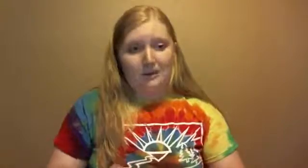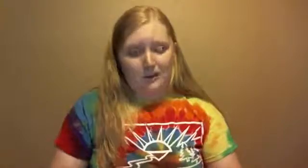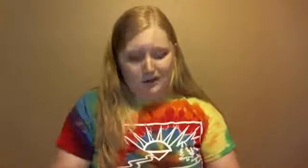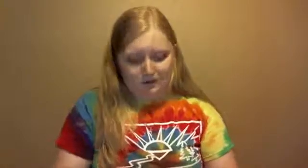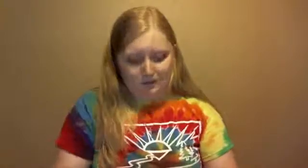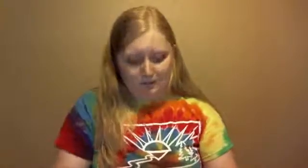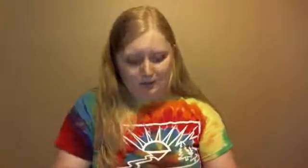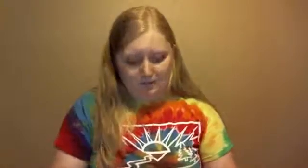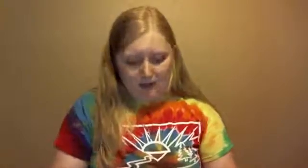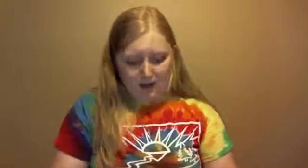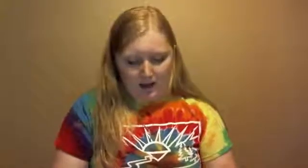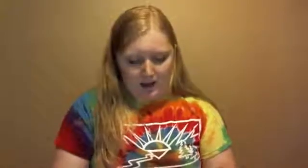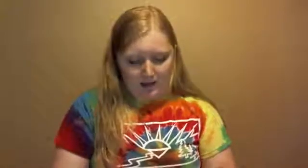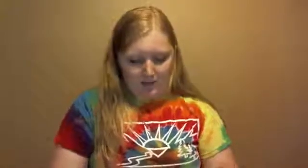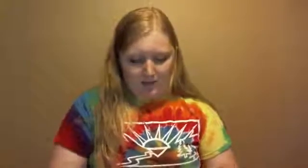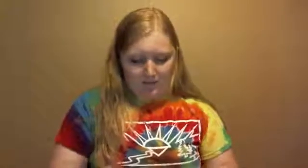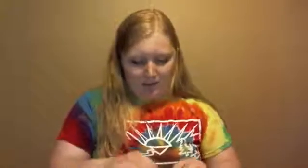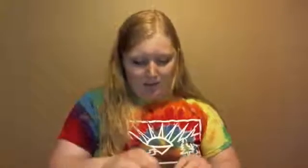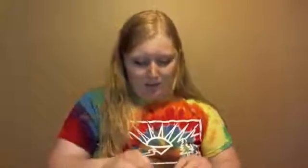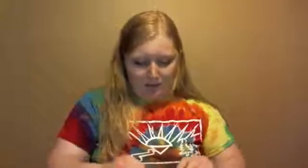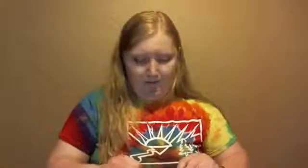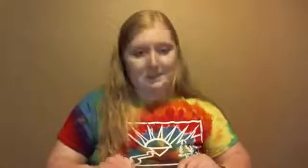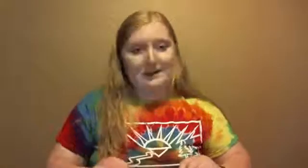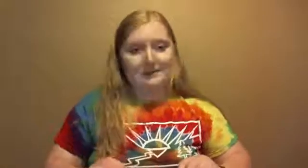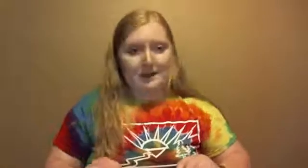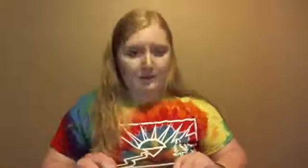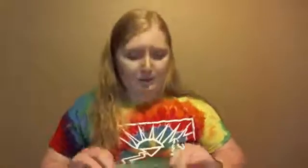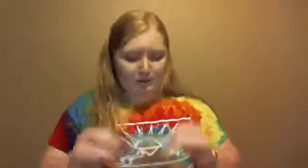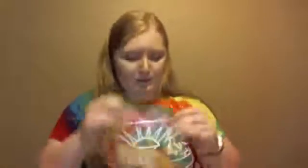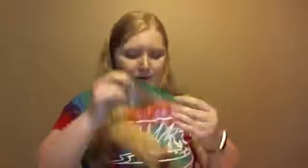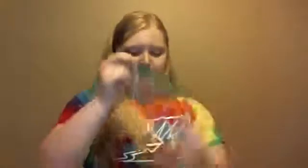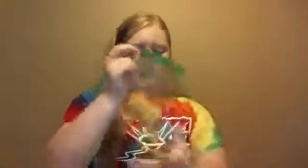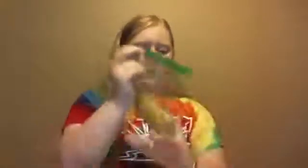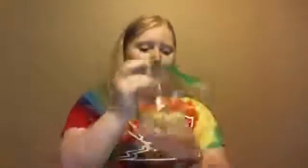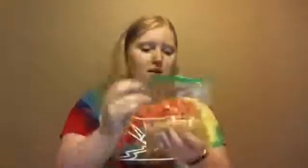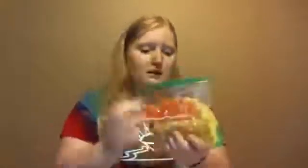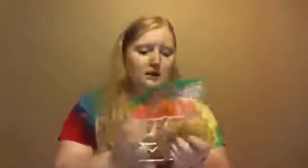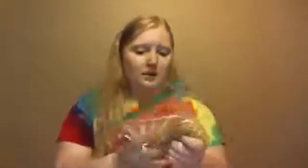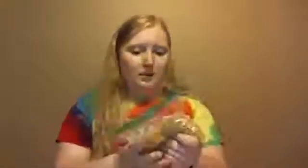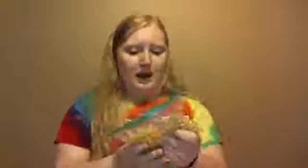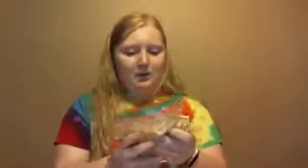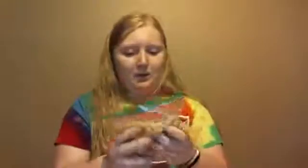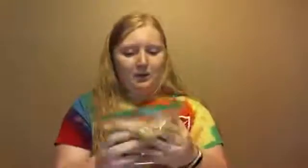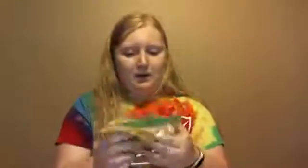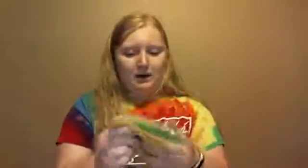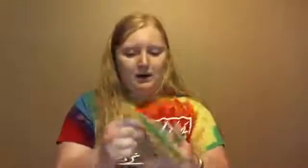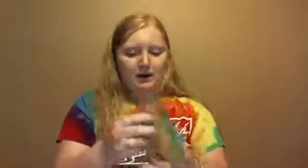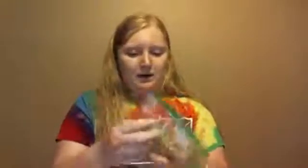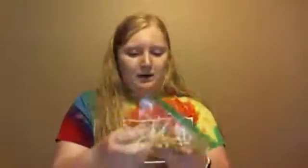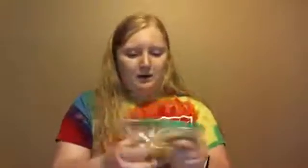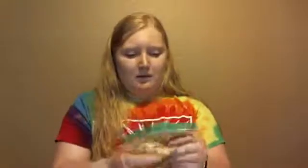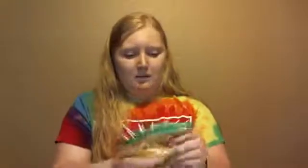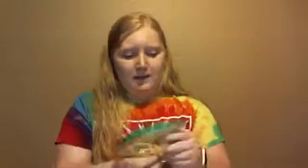popcorn is pretty fun. I love popcorn. It's one of my favorite foods. So, popcorn